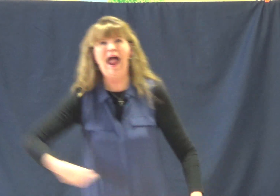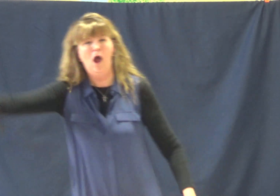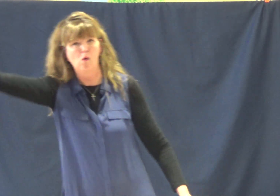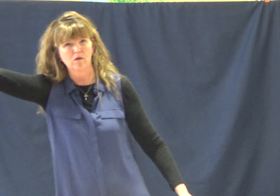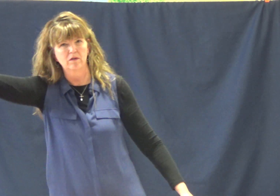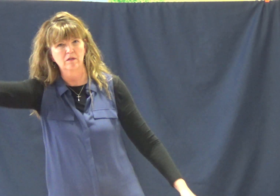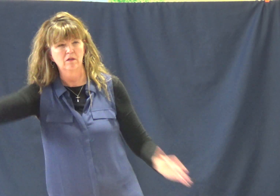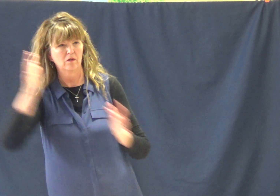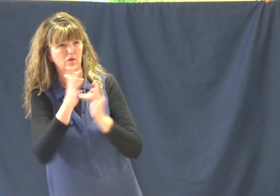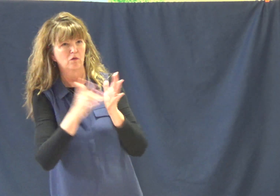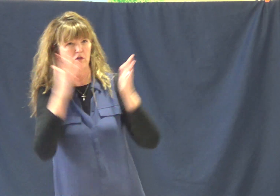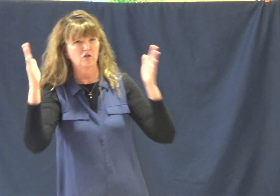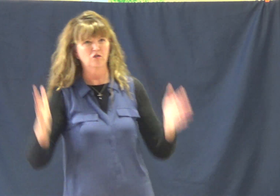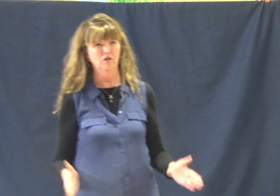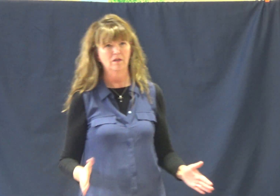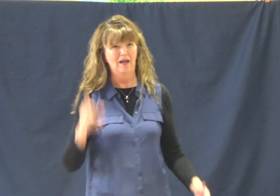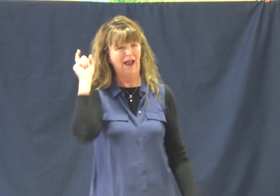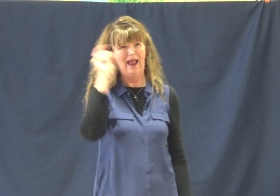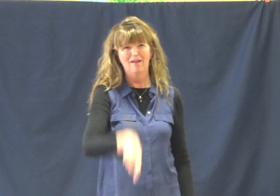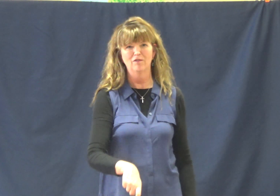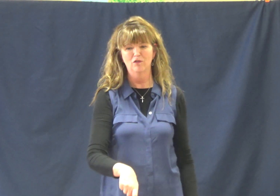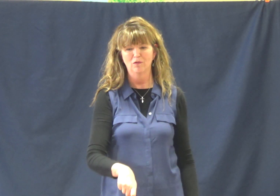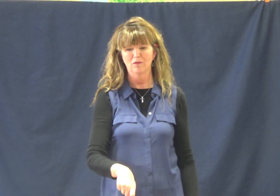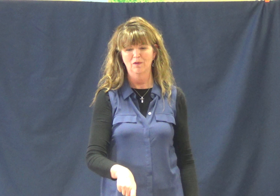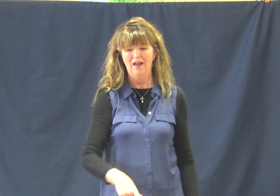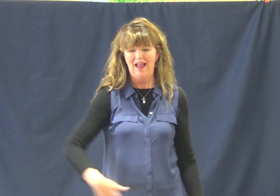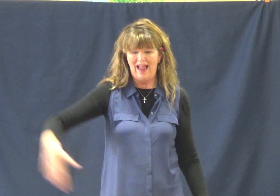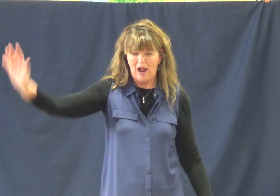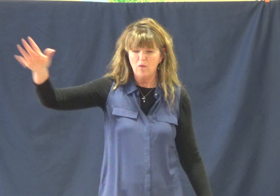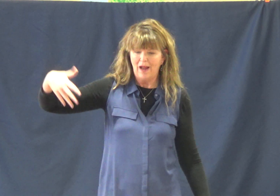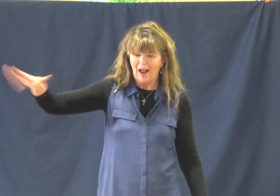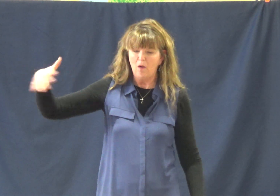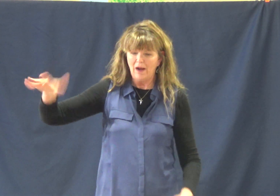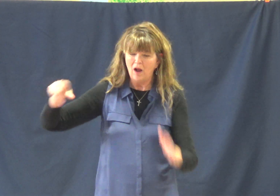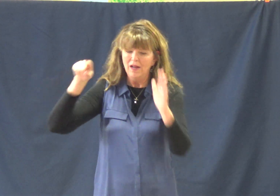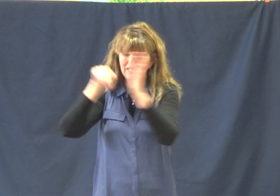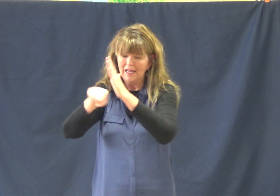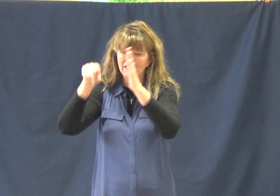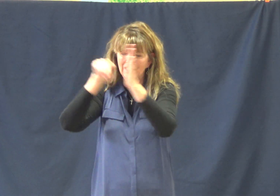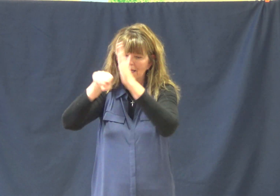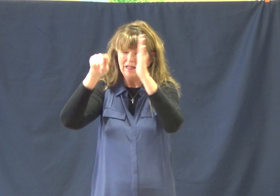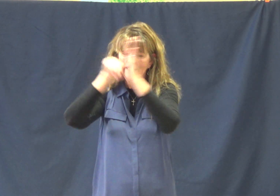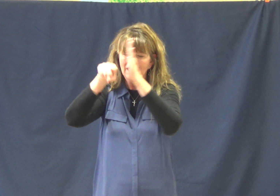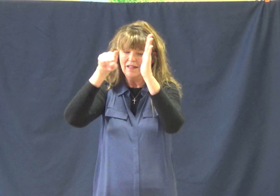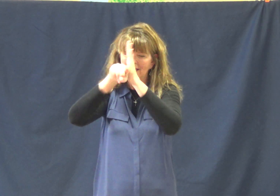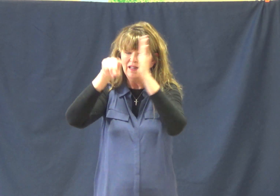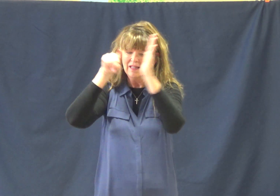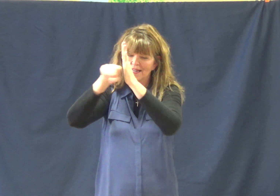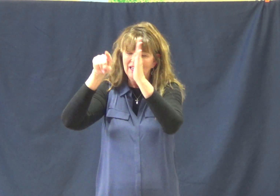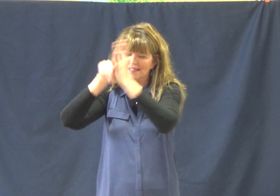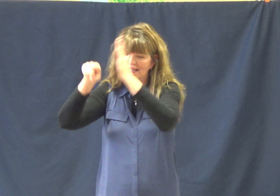So if they were interfering, he needed to get the Christians out. And he did so by killing